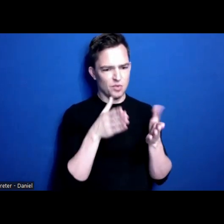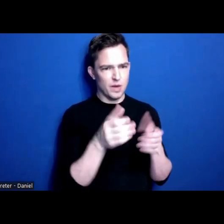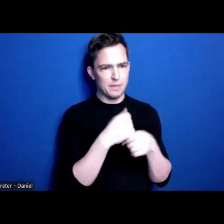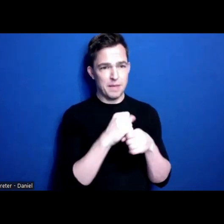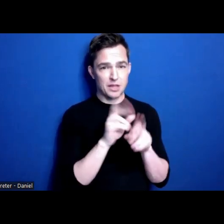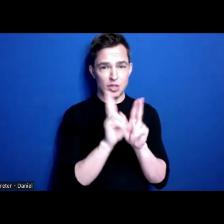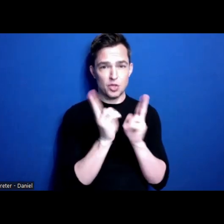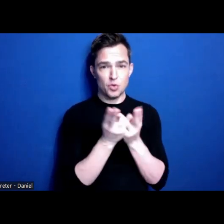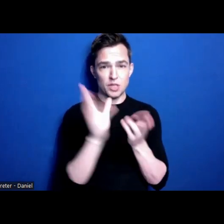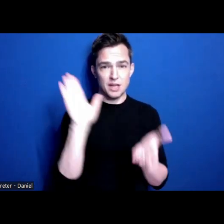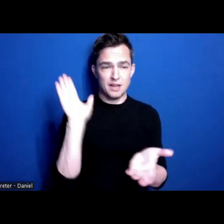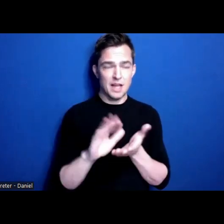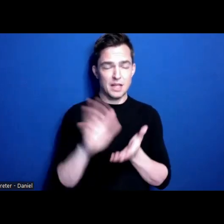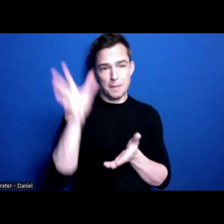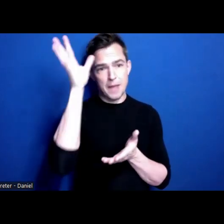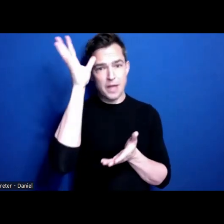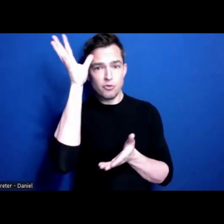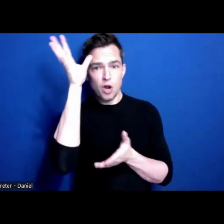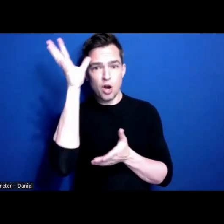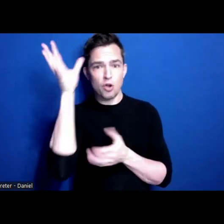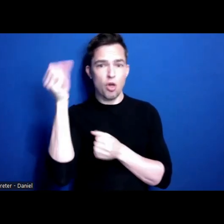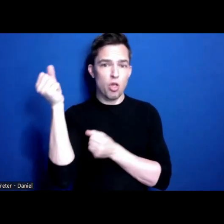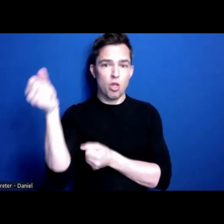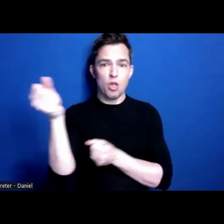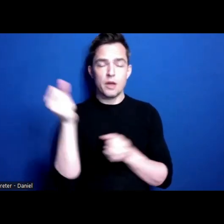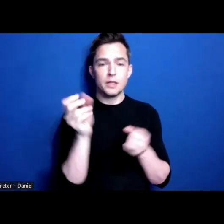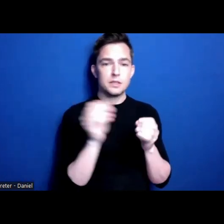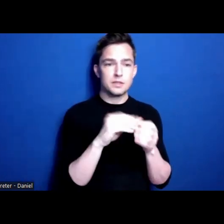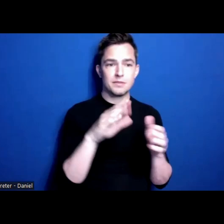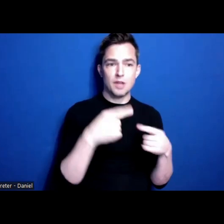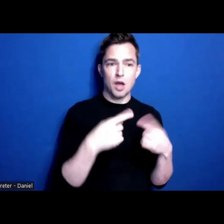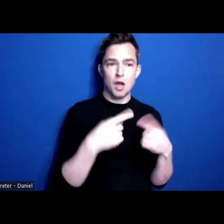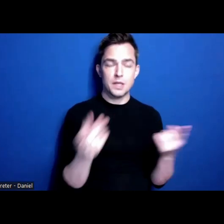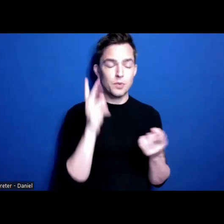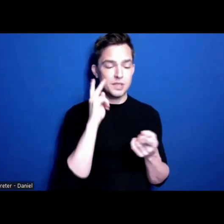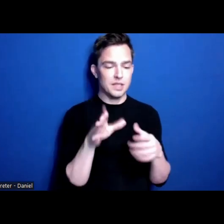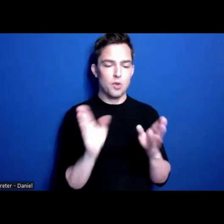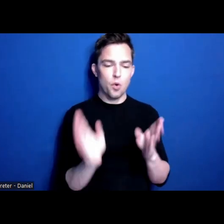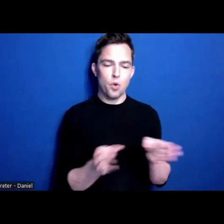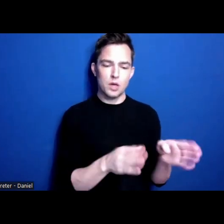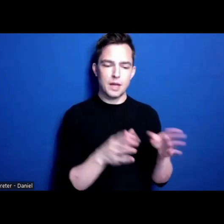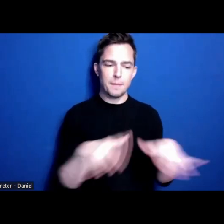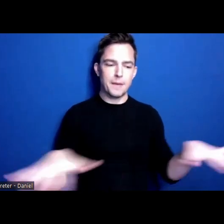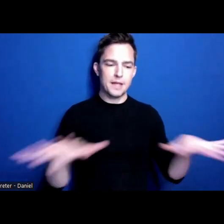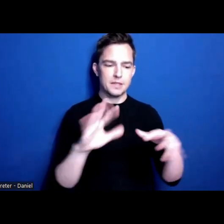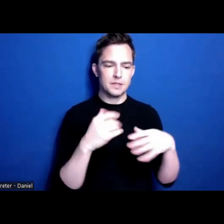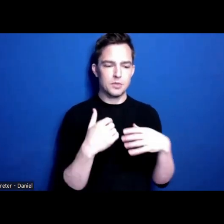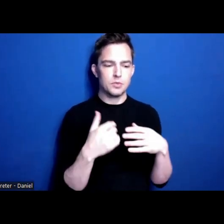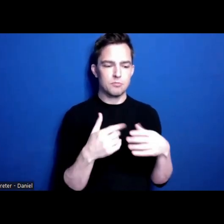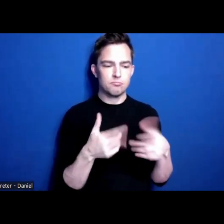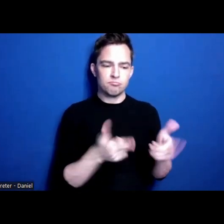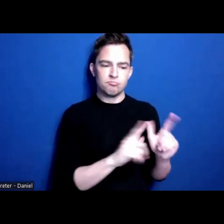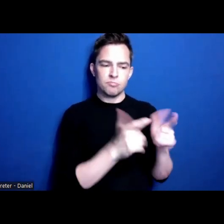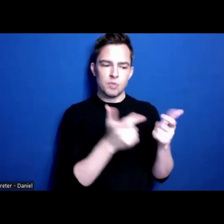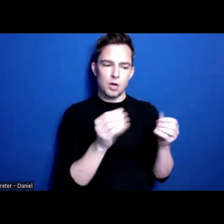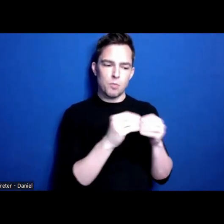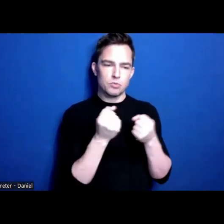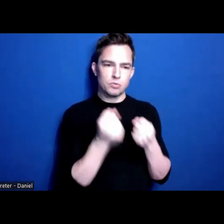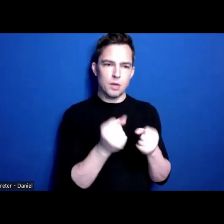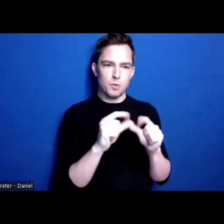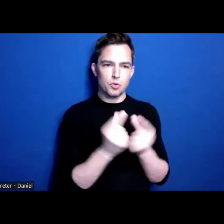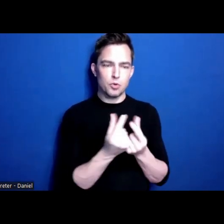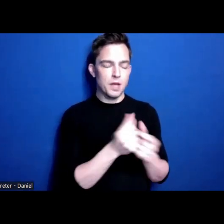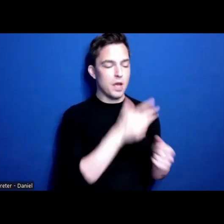less patriarchal, but the opposite. It would cede the organizing space to a dominant group and contain women as